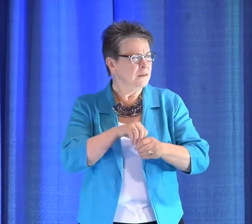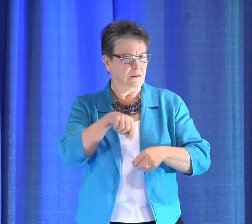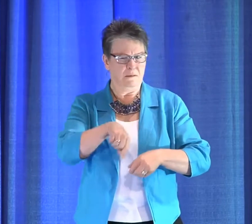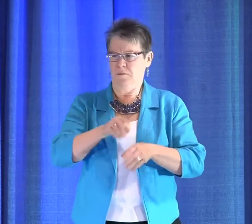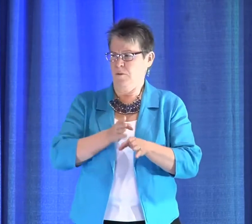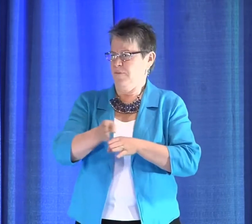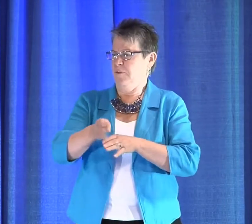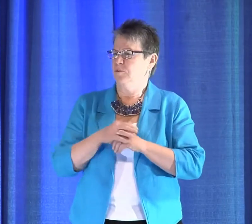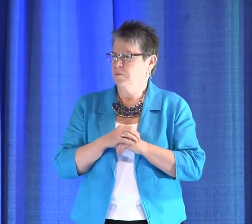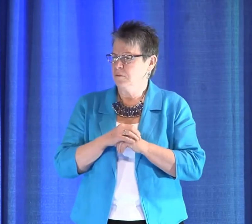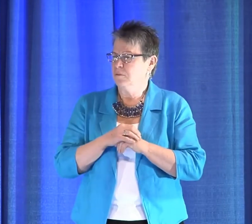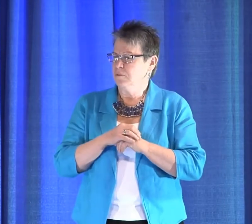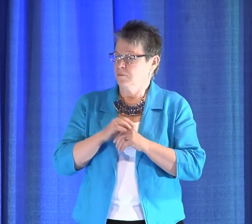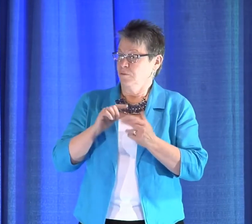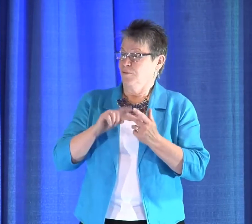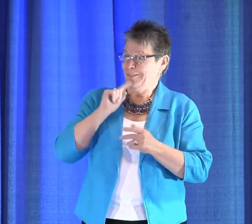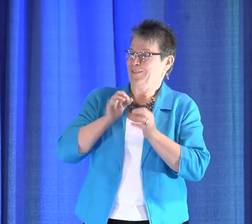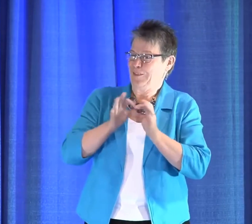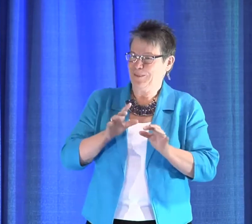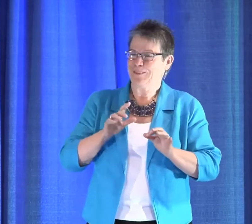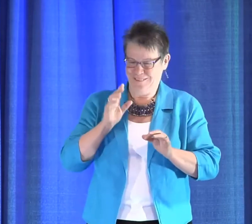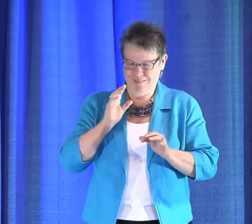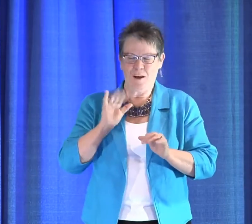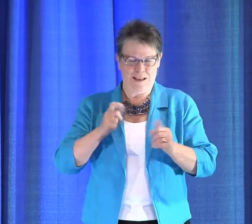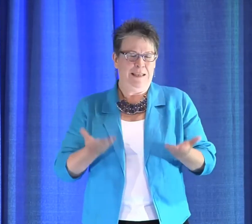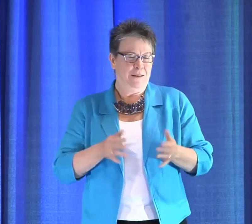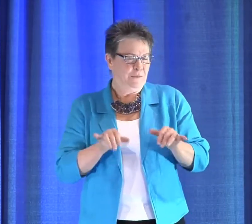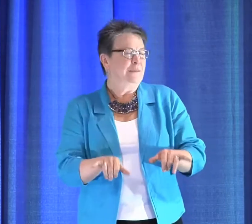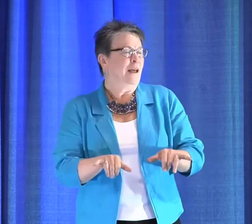Deaf interpreters are involved in the profession more now than ever.